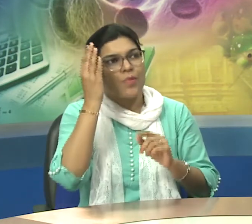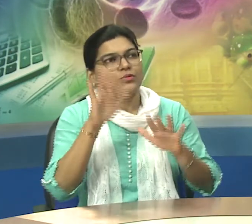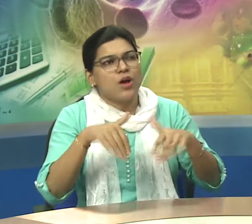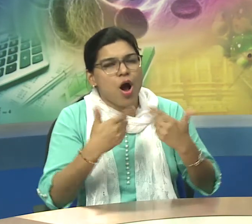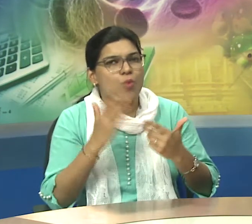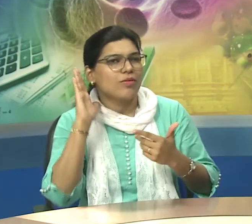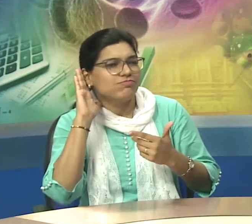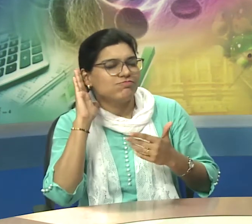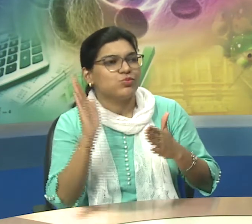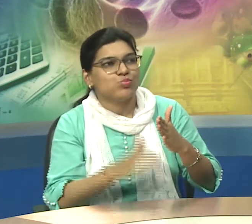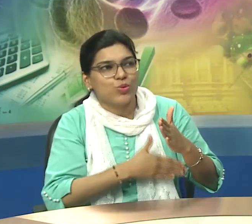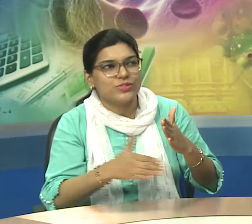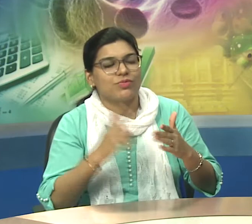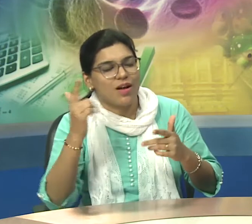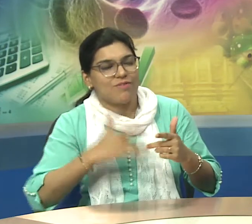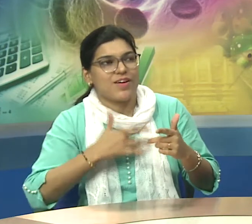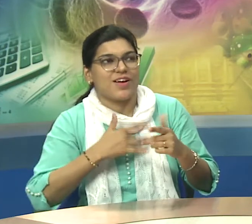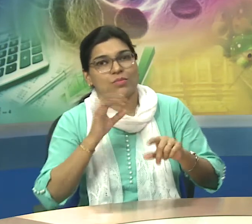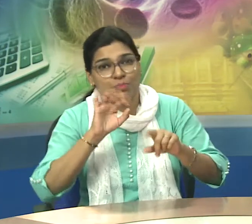Hindu goddess of